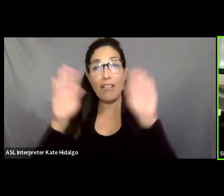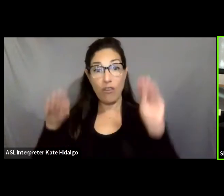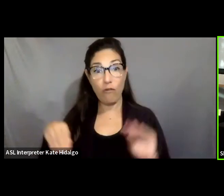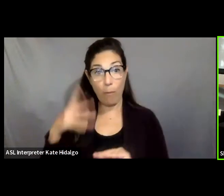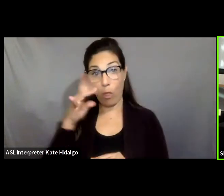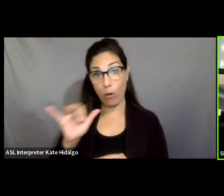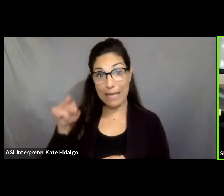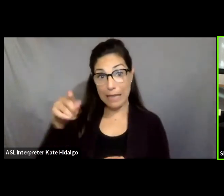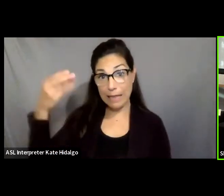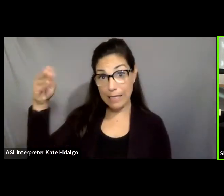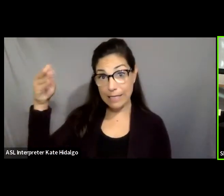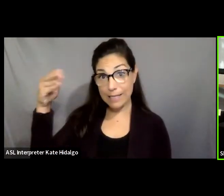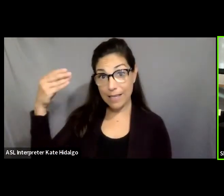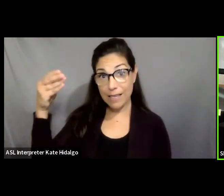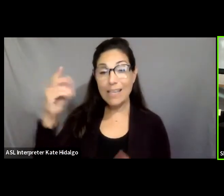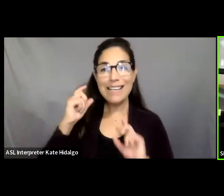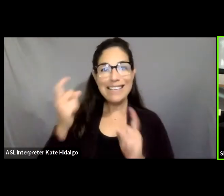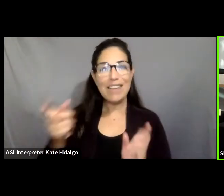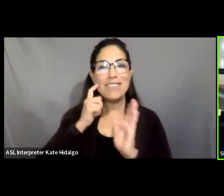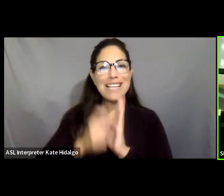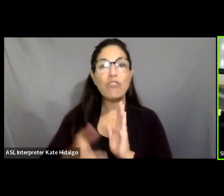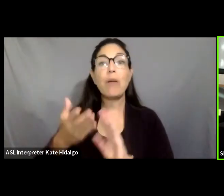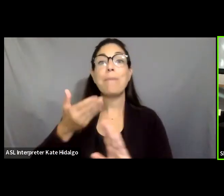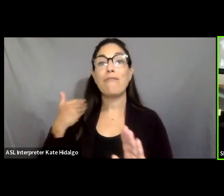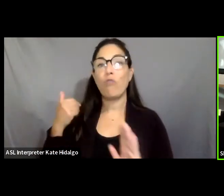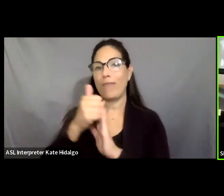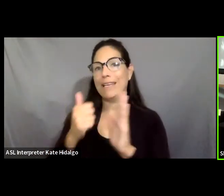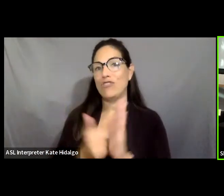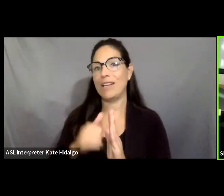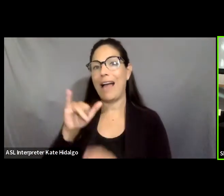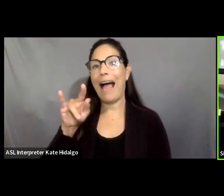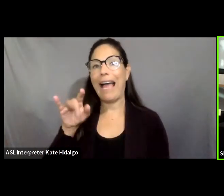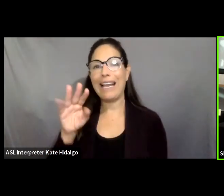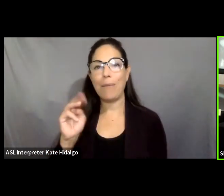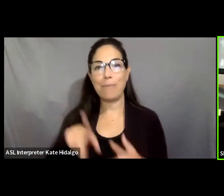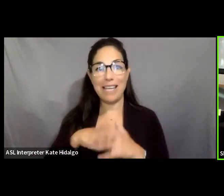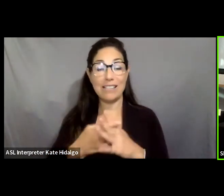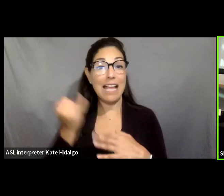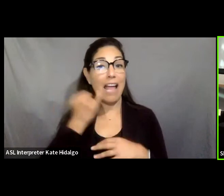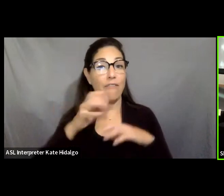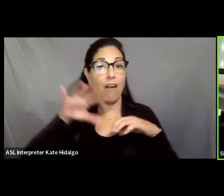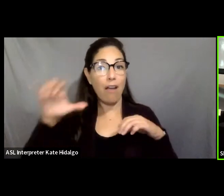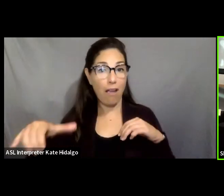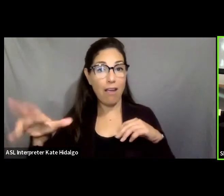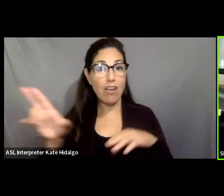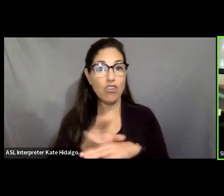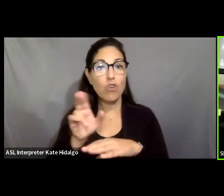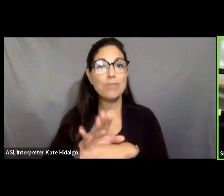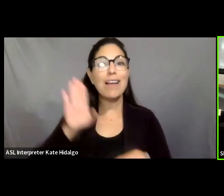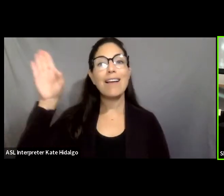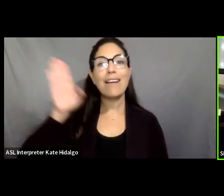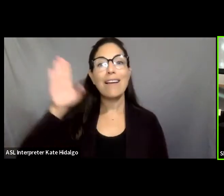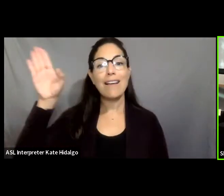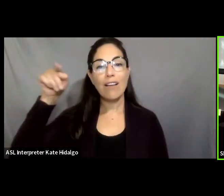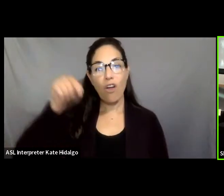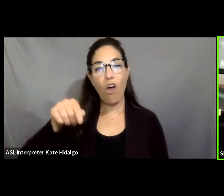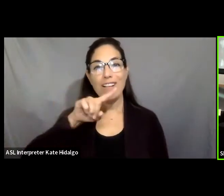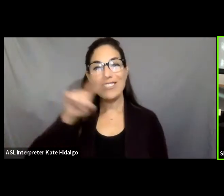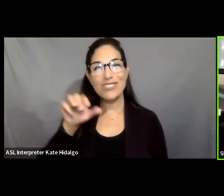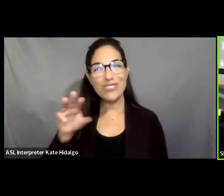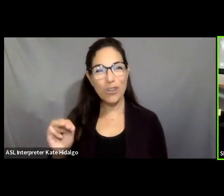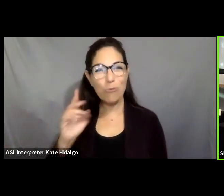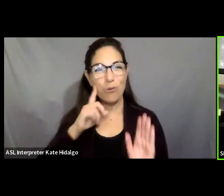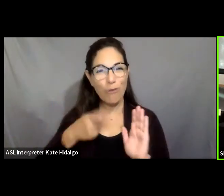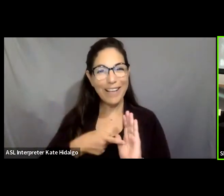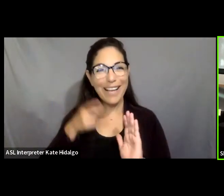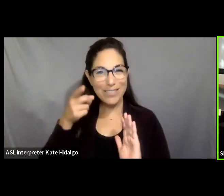this, should be given to the secretary before the agenda item begins. If you are joining us virtually, please use the raised hand feature on Zoom to be